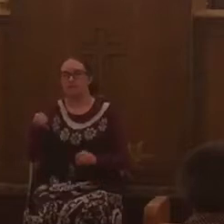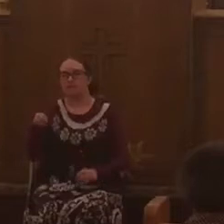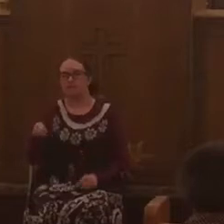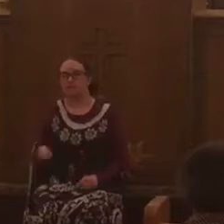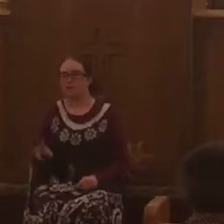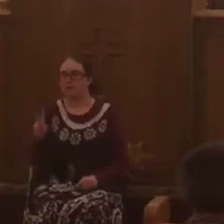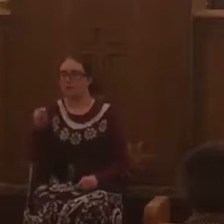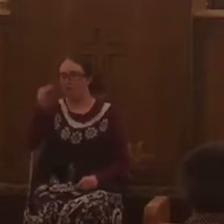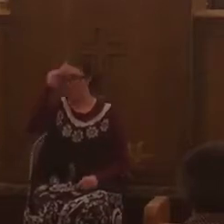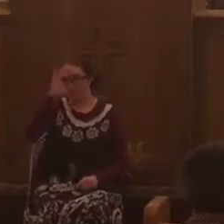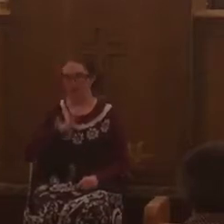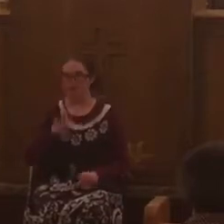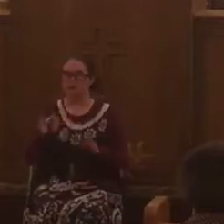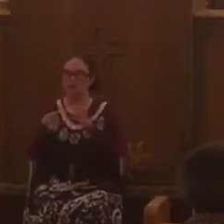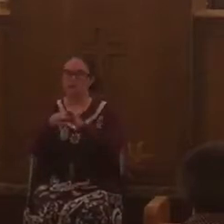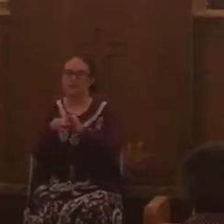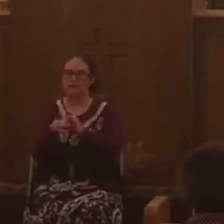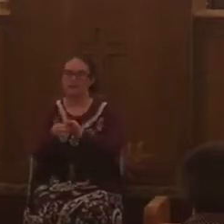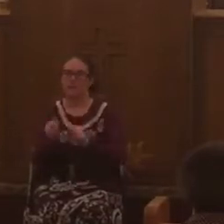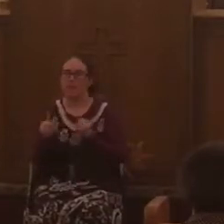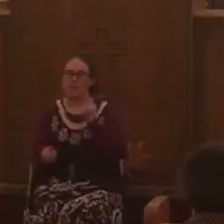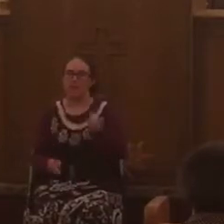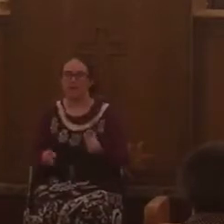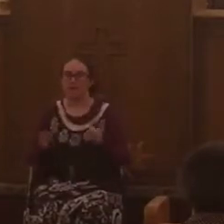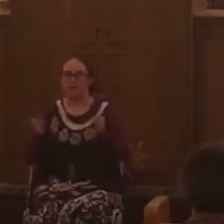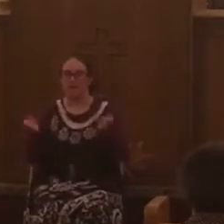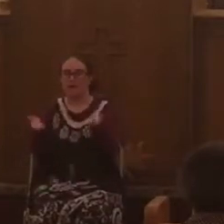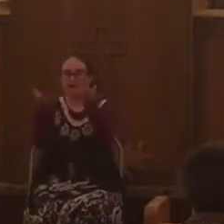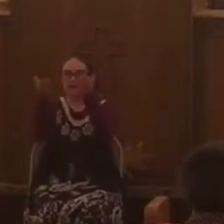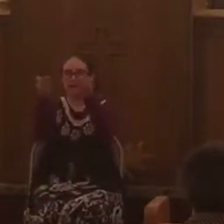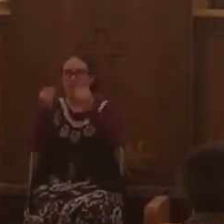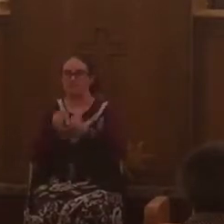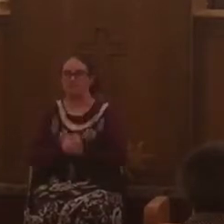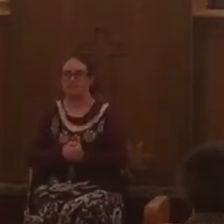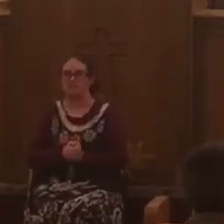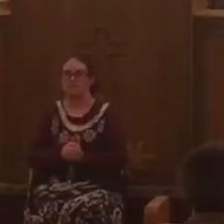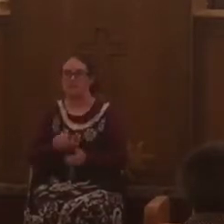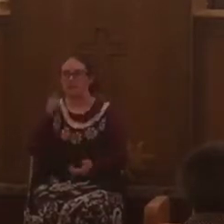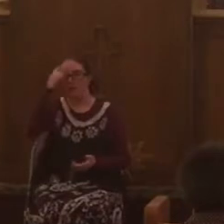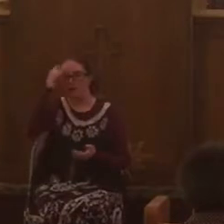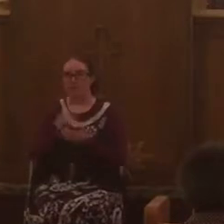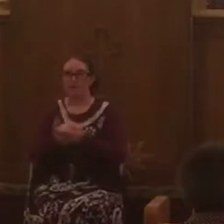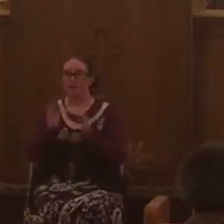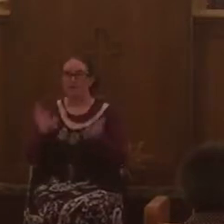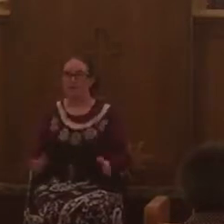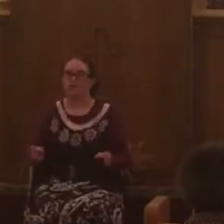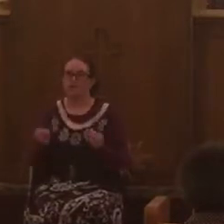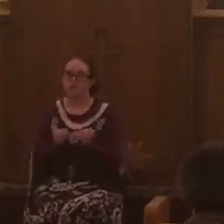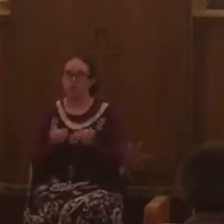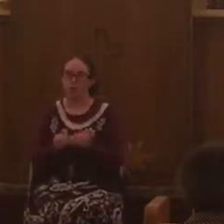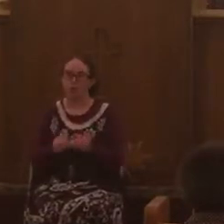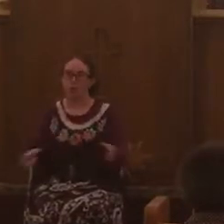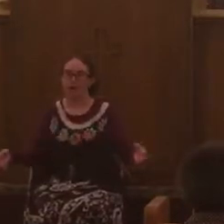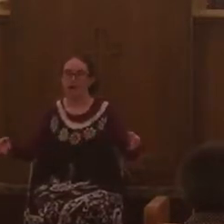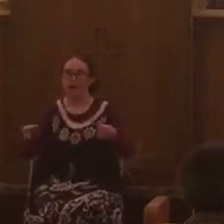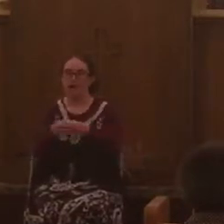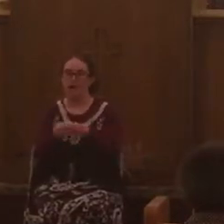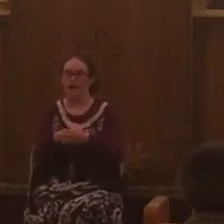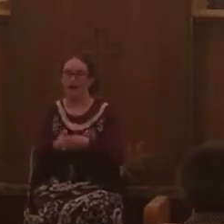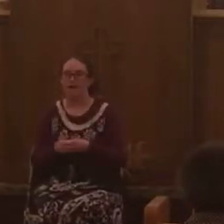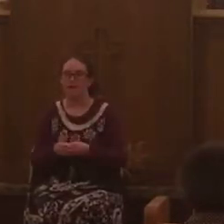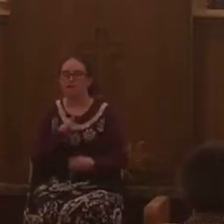Acts chapter 5, verse 12. Said, by the hands of the apostles were many signs and wonders wrought among the people, and they were all with one accord